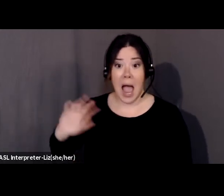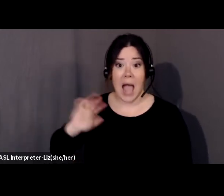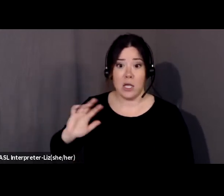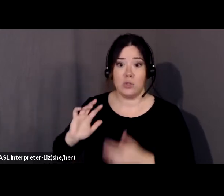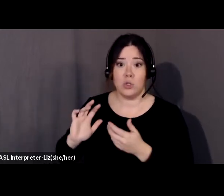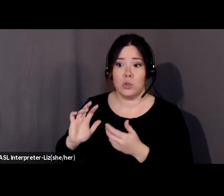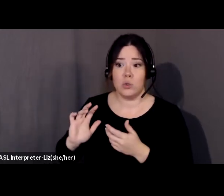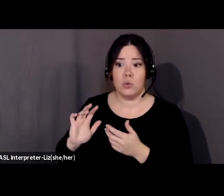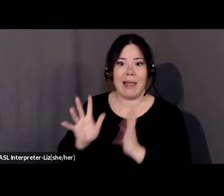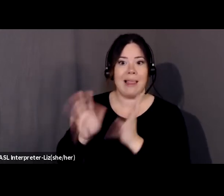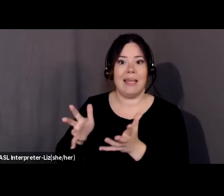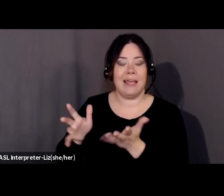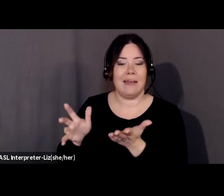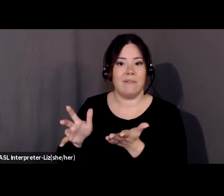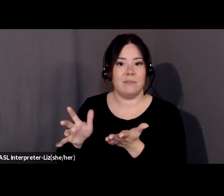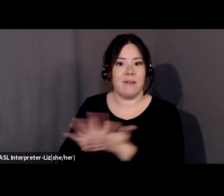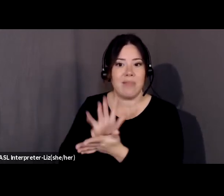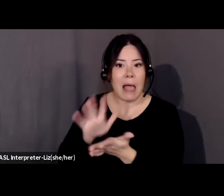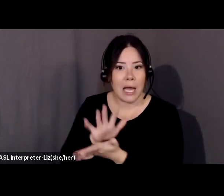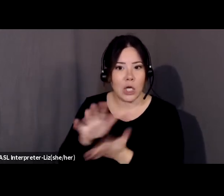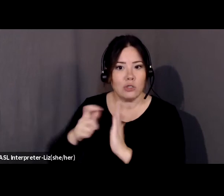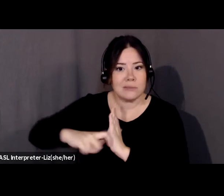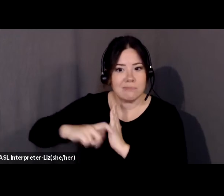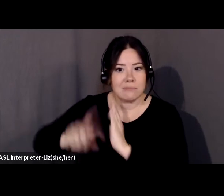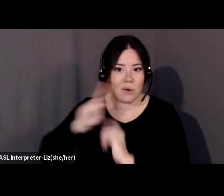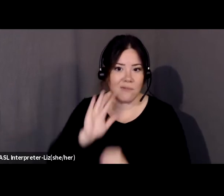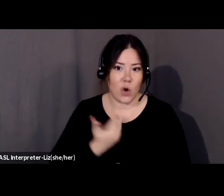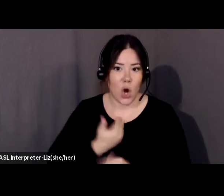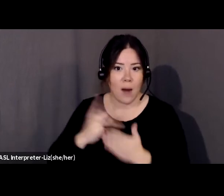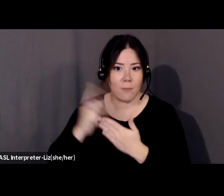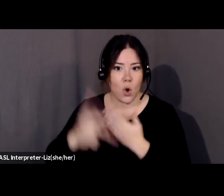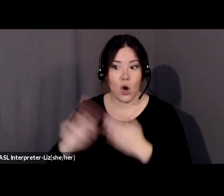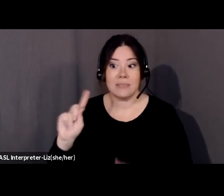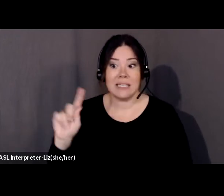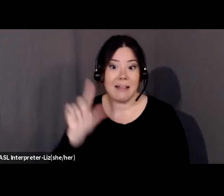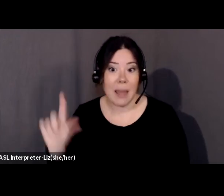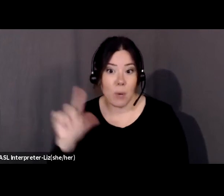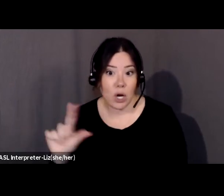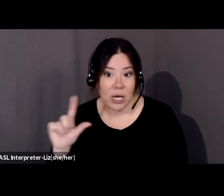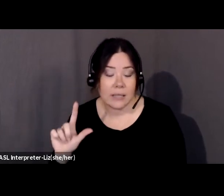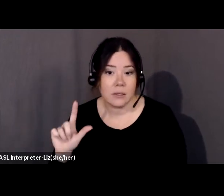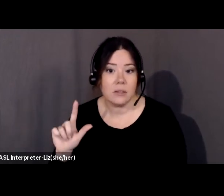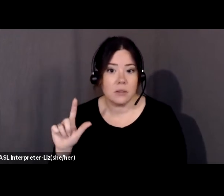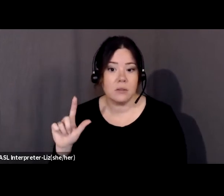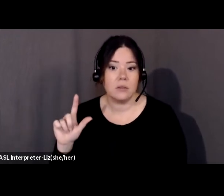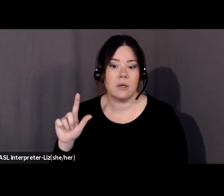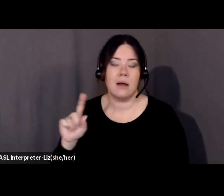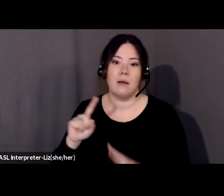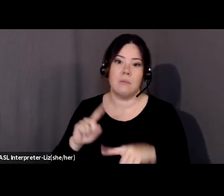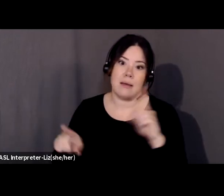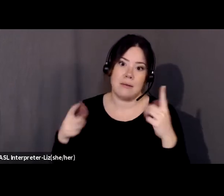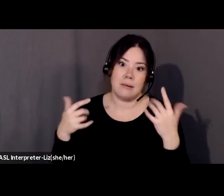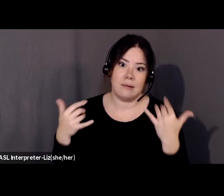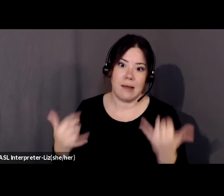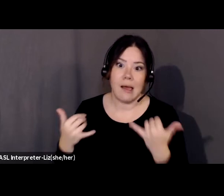like flyers for our programs in the library. But the thing about that is now, like,